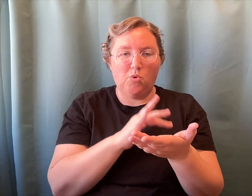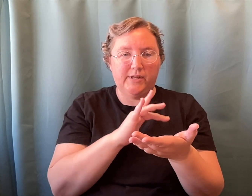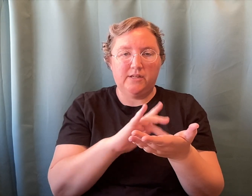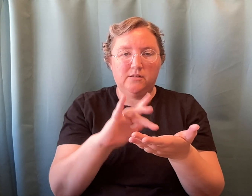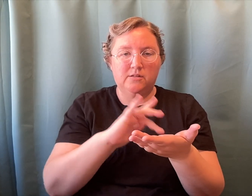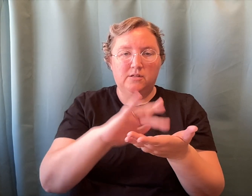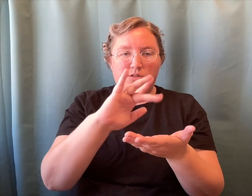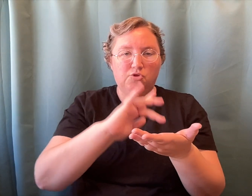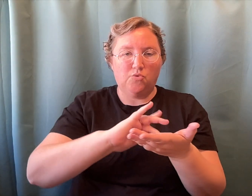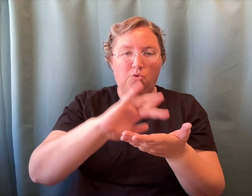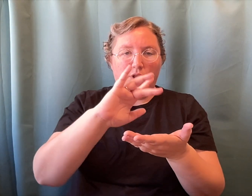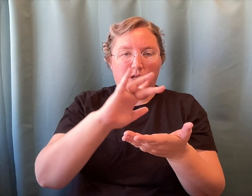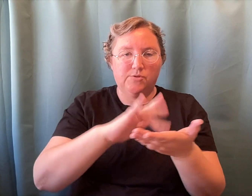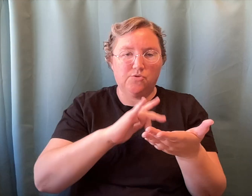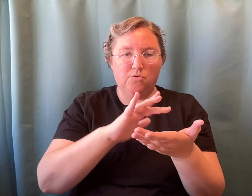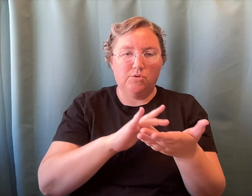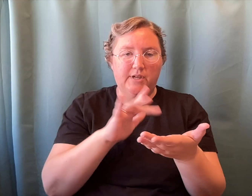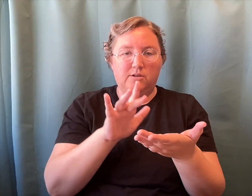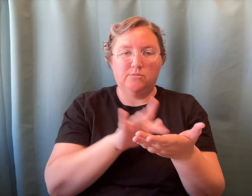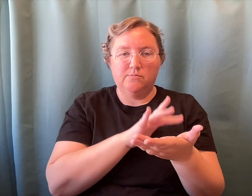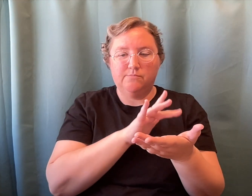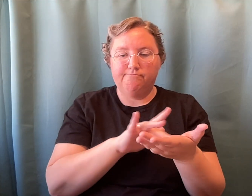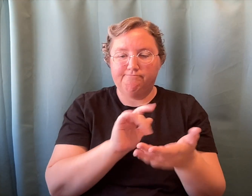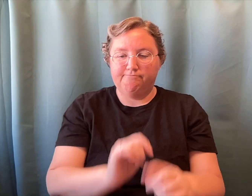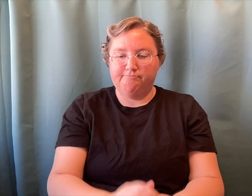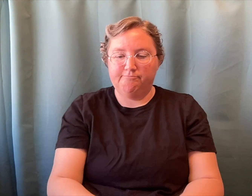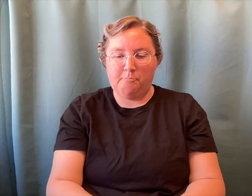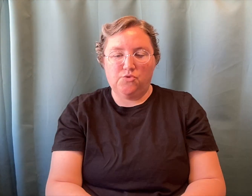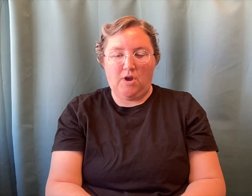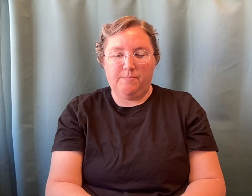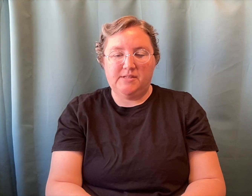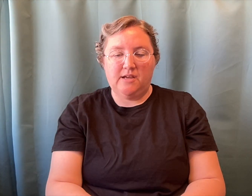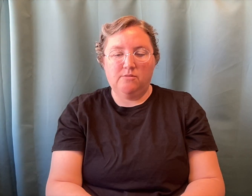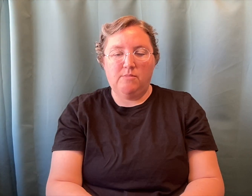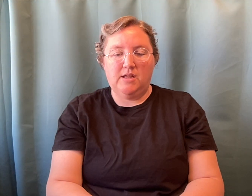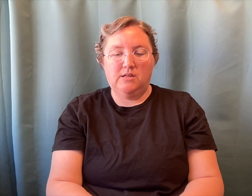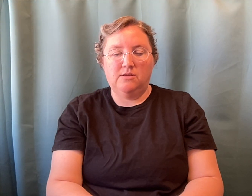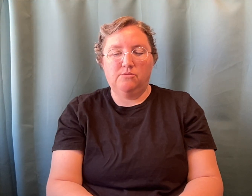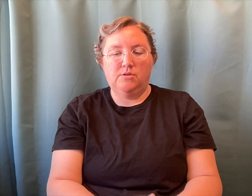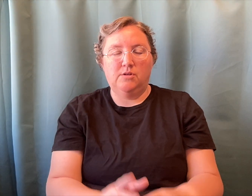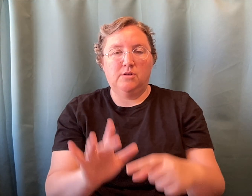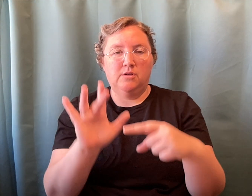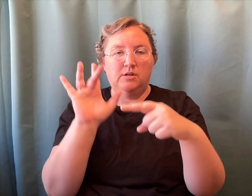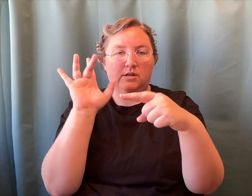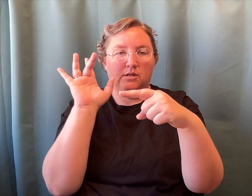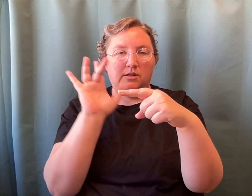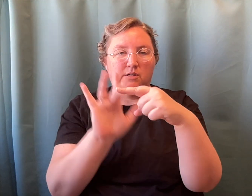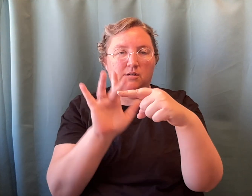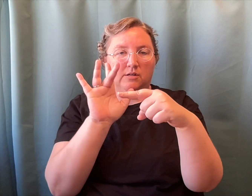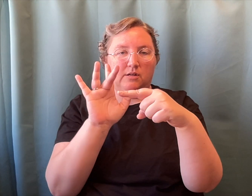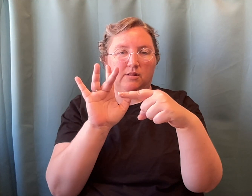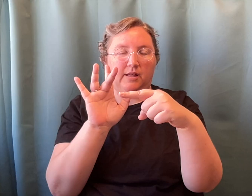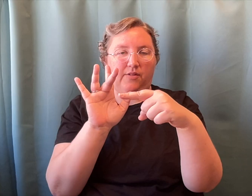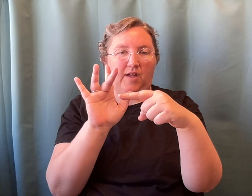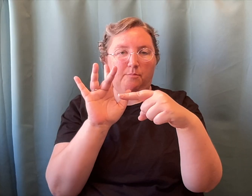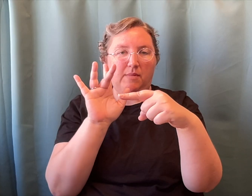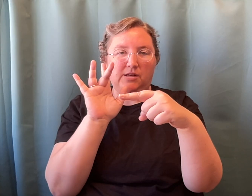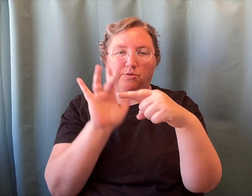scrolling. Scroll up, scroll down. Drop down menu. Click that menu